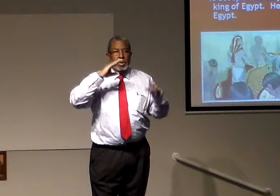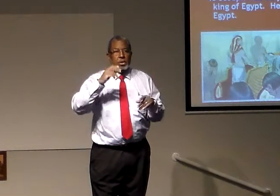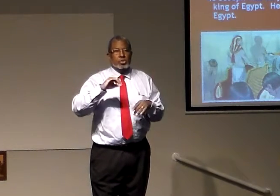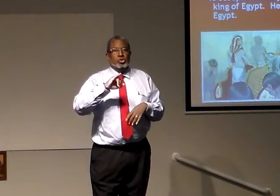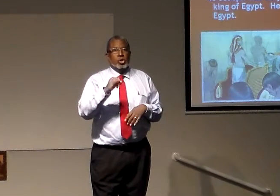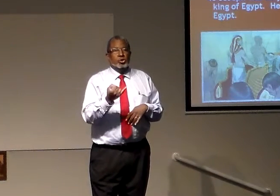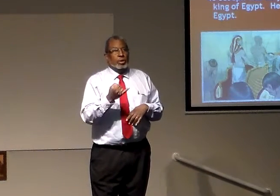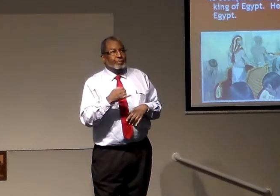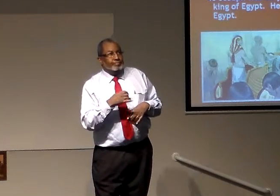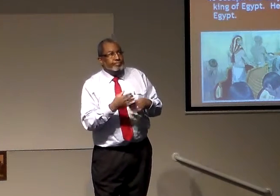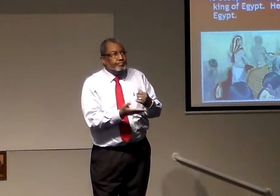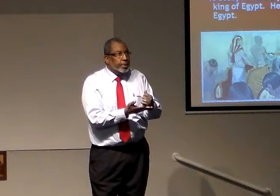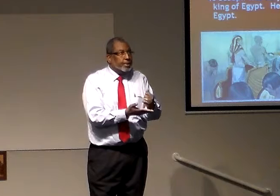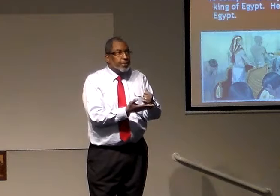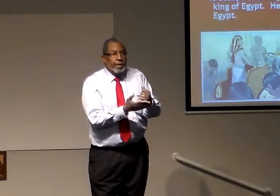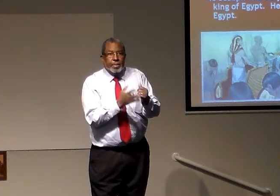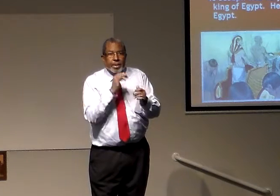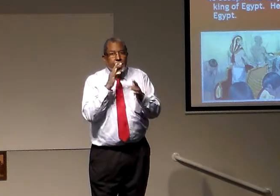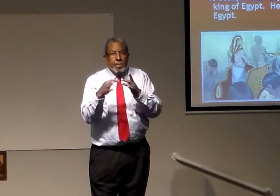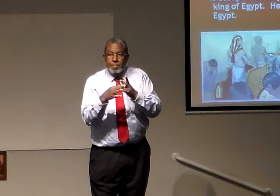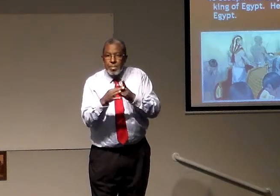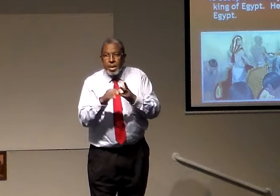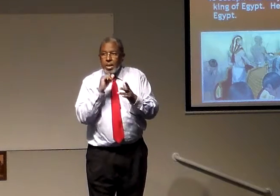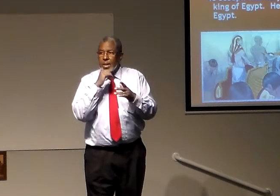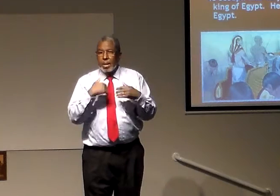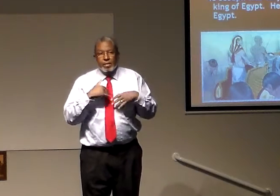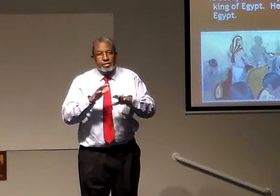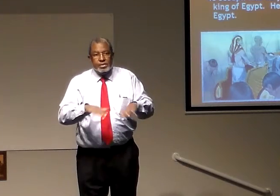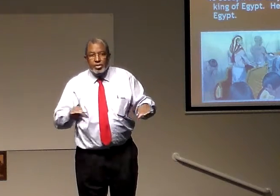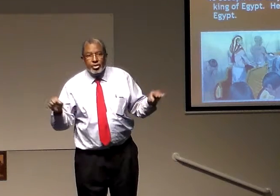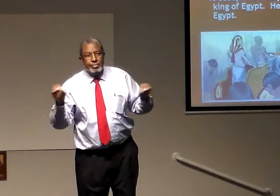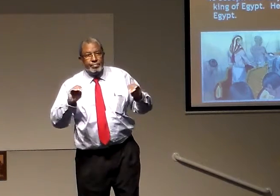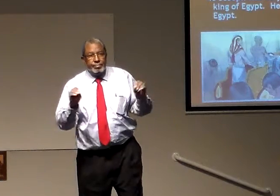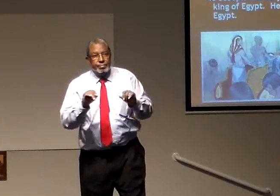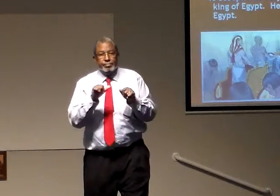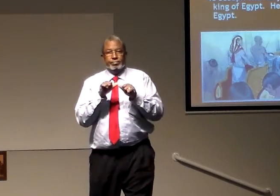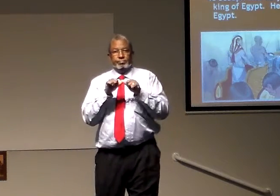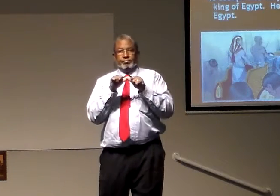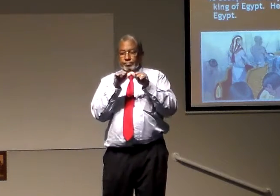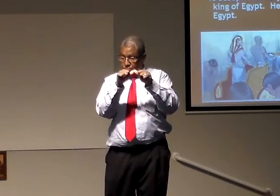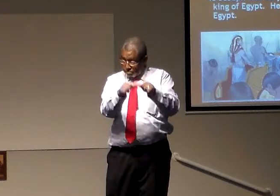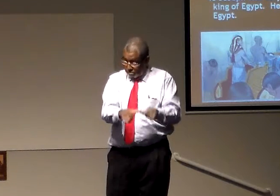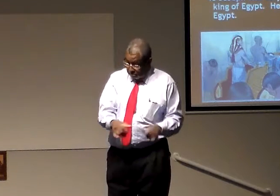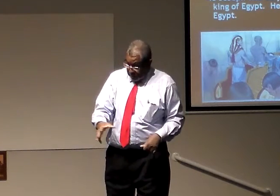No trouble at all. Joseph, they helped him, not married, did not have children or anything like that.